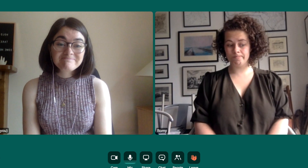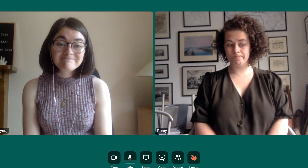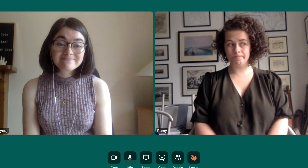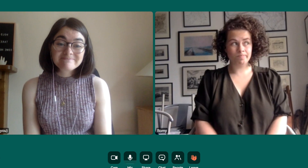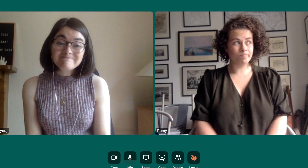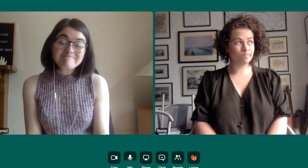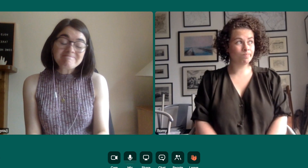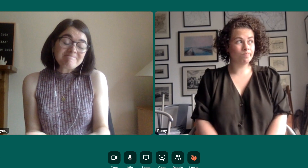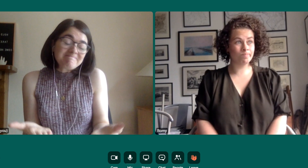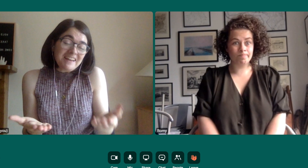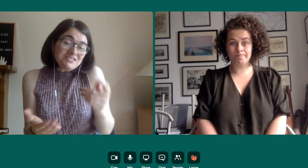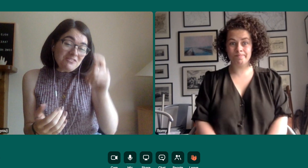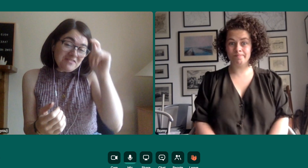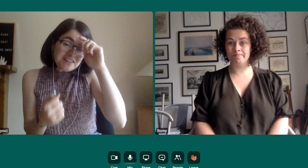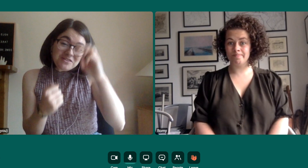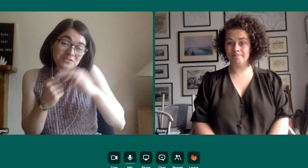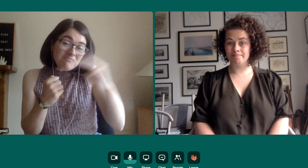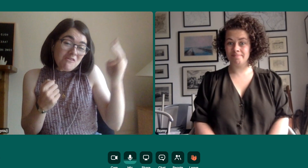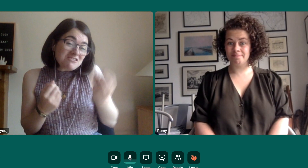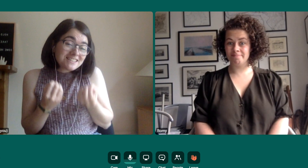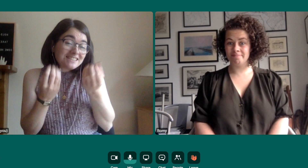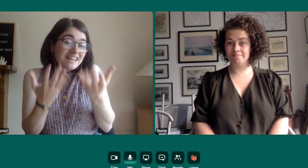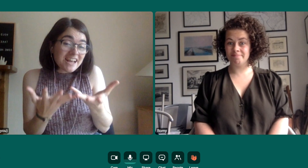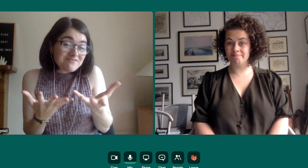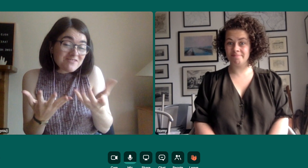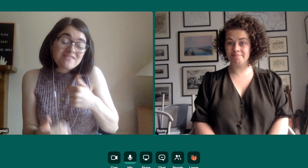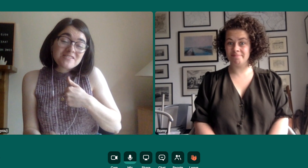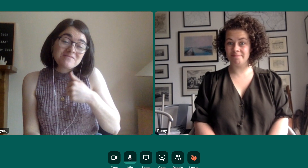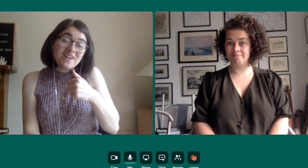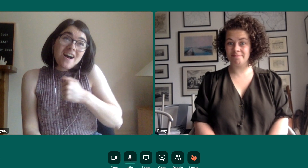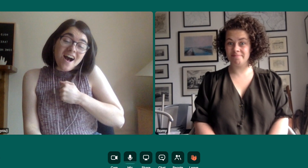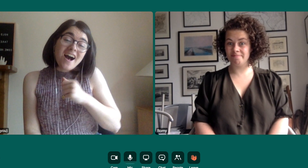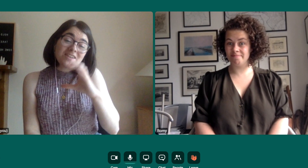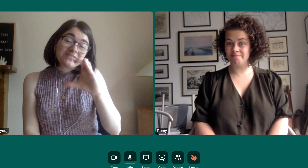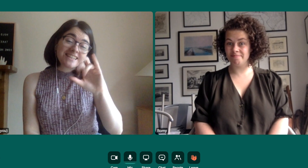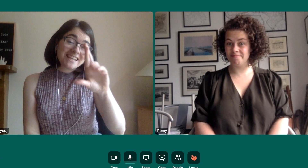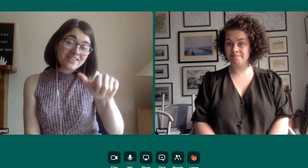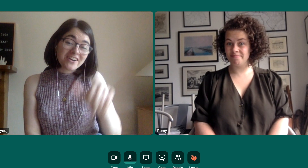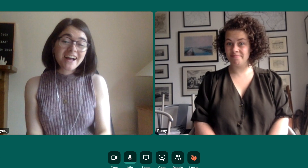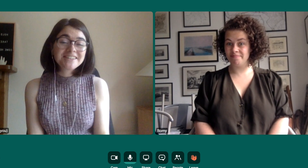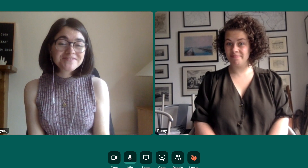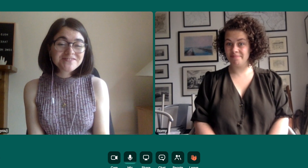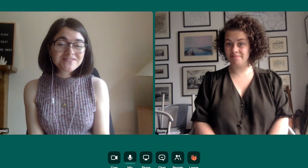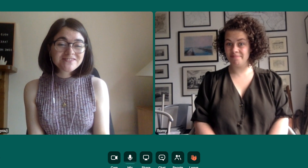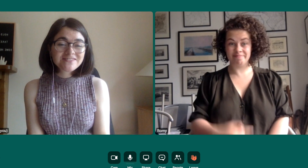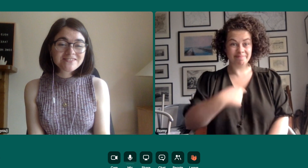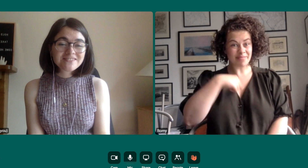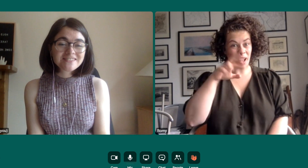apart from I've been Ciara. I've been Romy. And this has been The Lead.